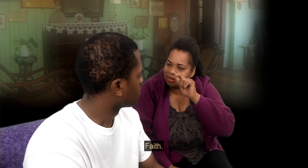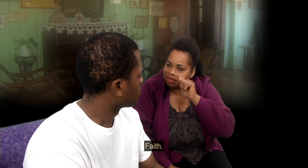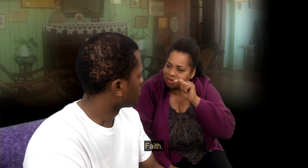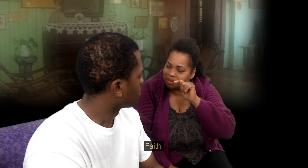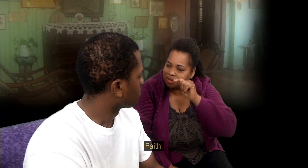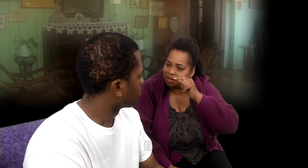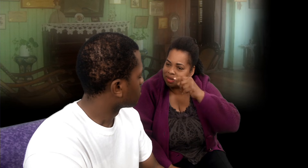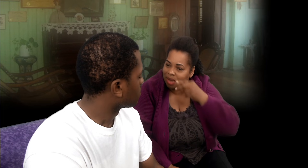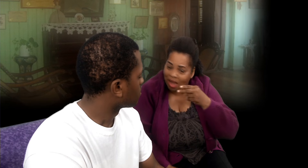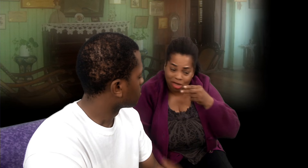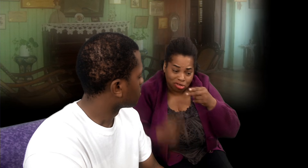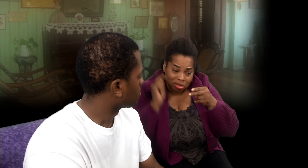Faith.